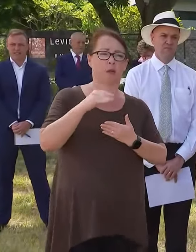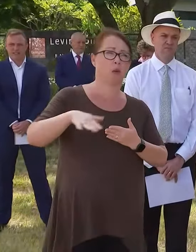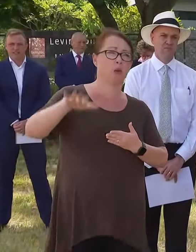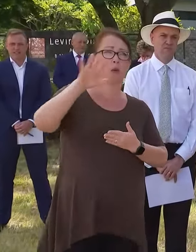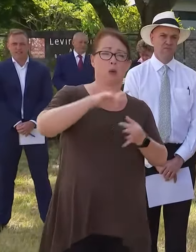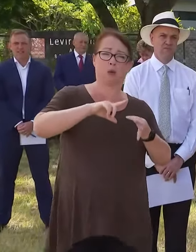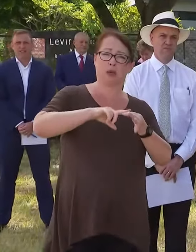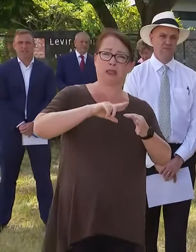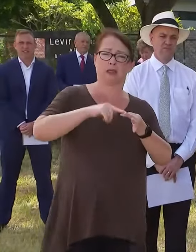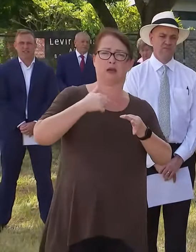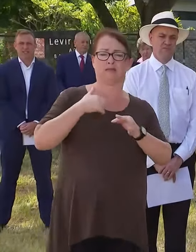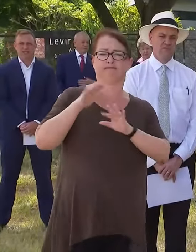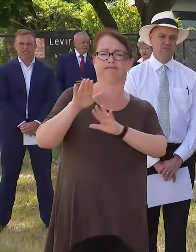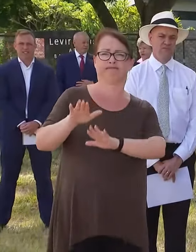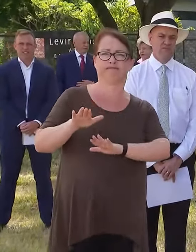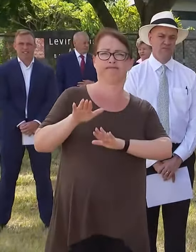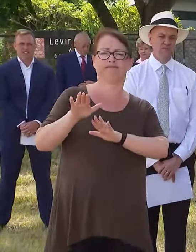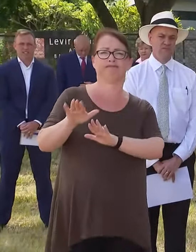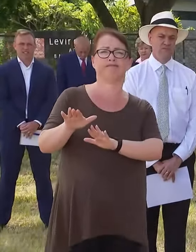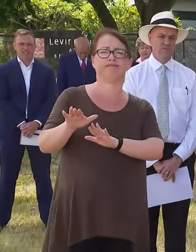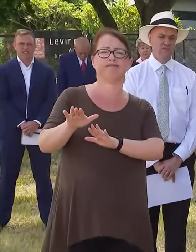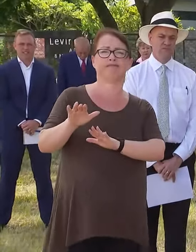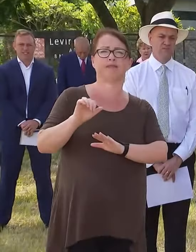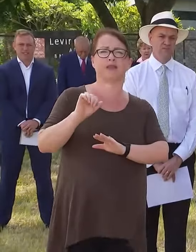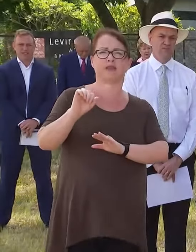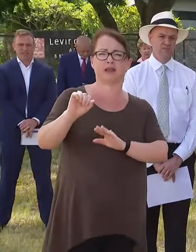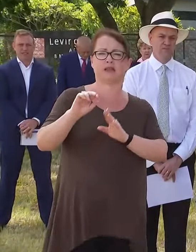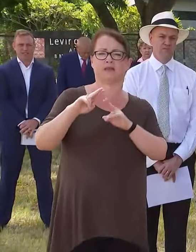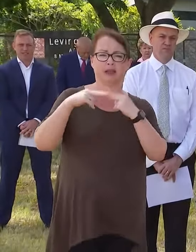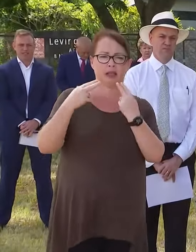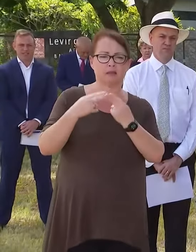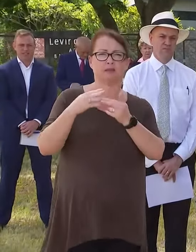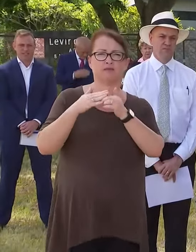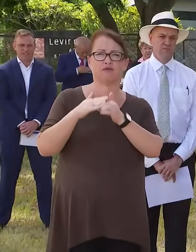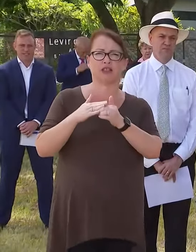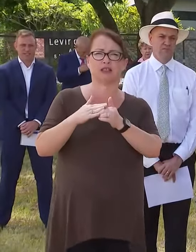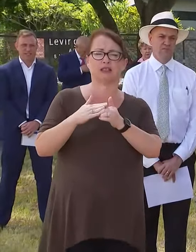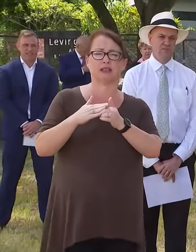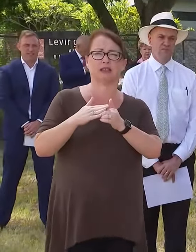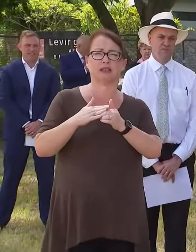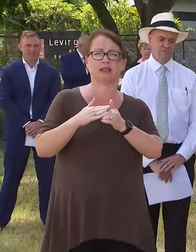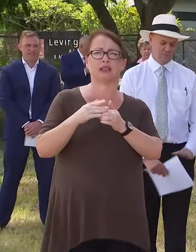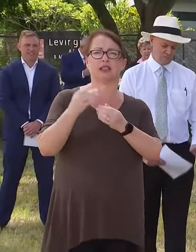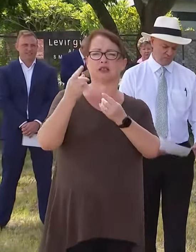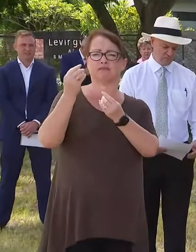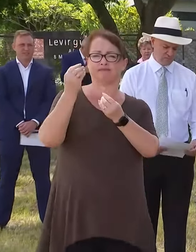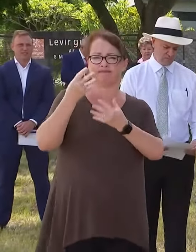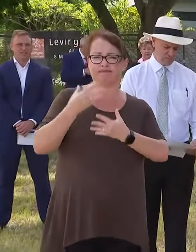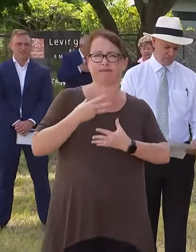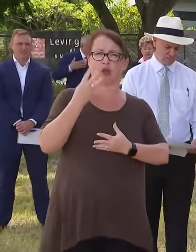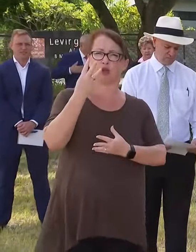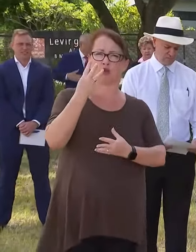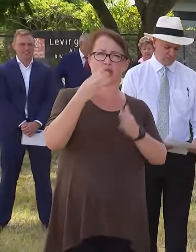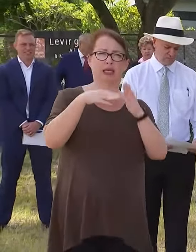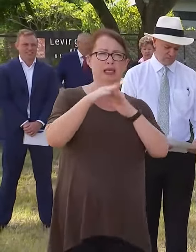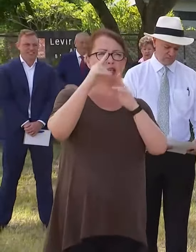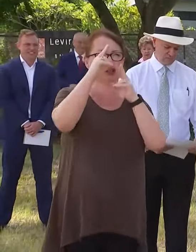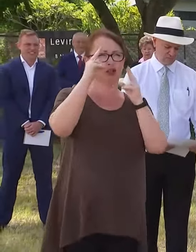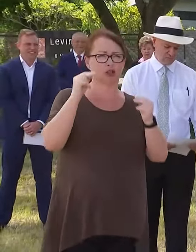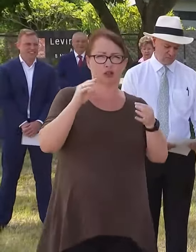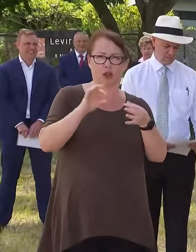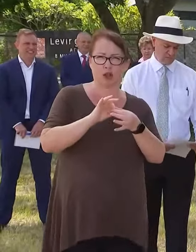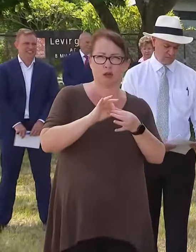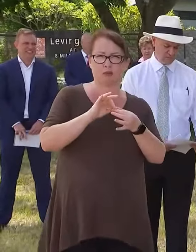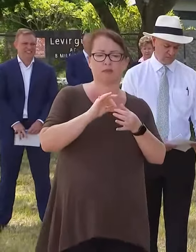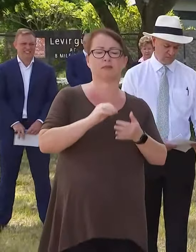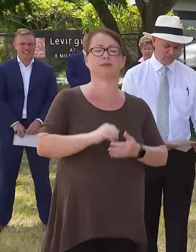on my condolences to loved ones during this time. I'm advised three were in aged care. In terms